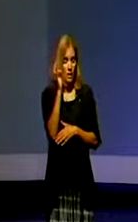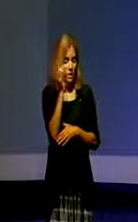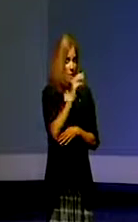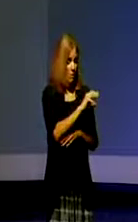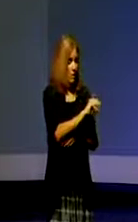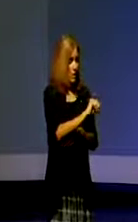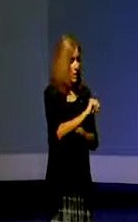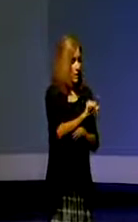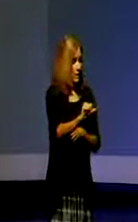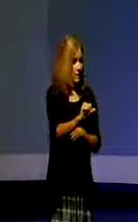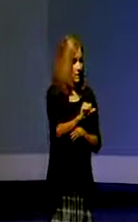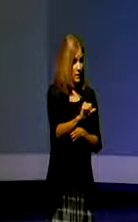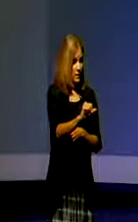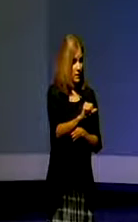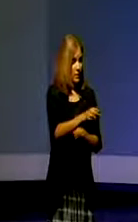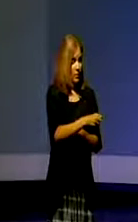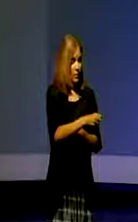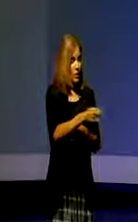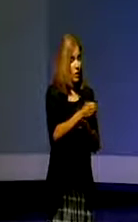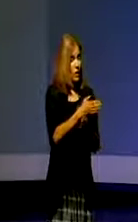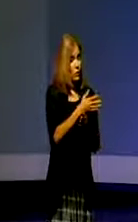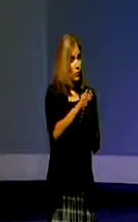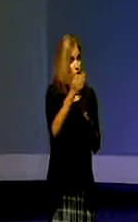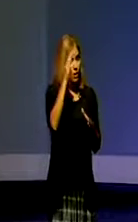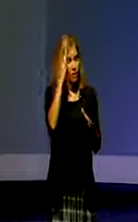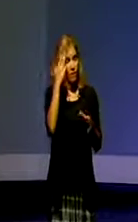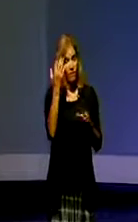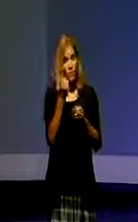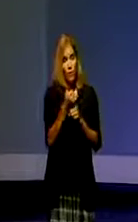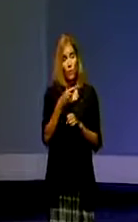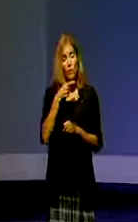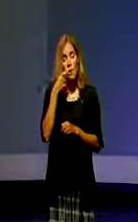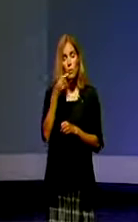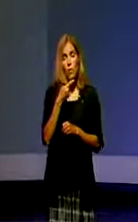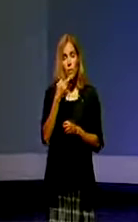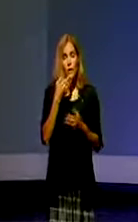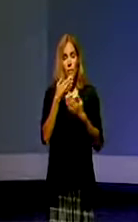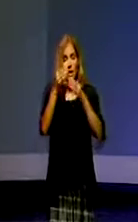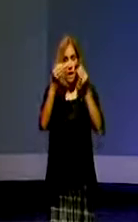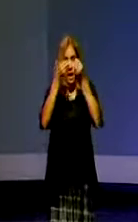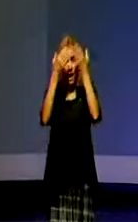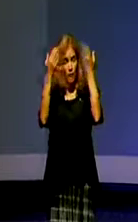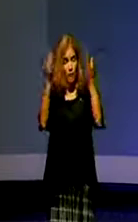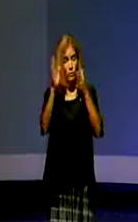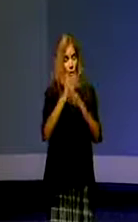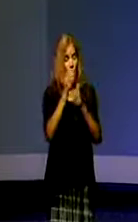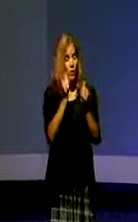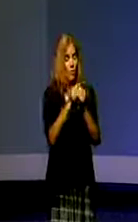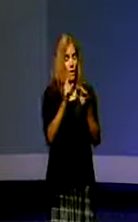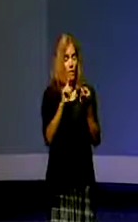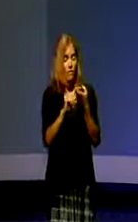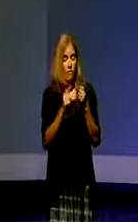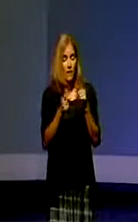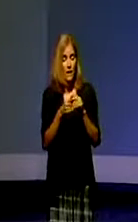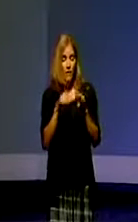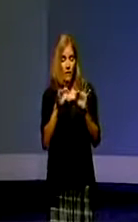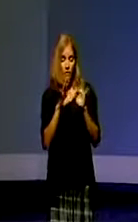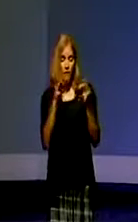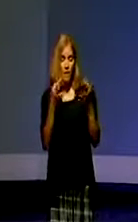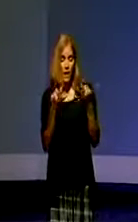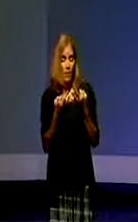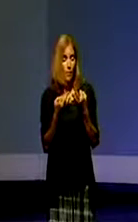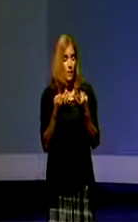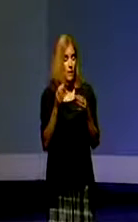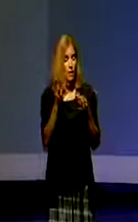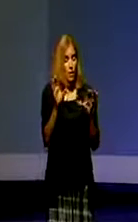the seeds of the gospel, when we share our faith, when we proclaim the gospel, when we share it with our friends and our family members,